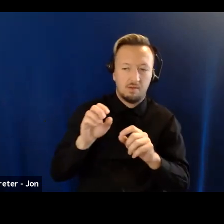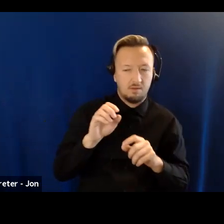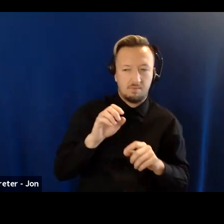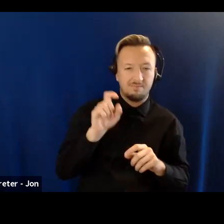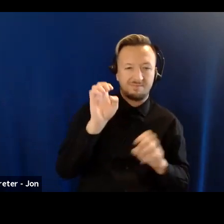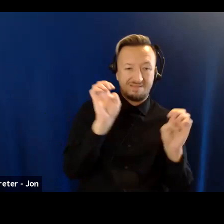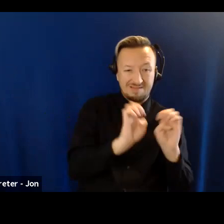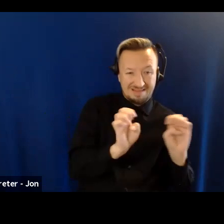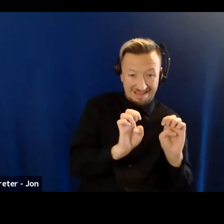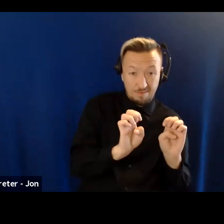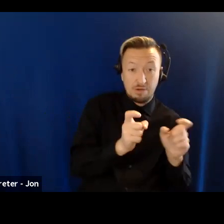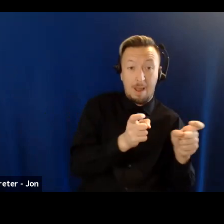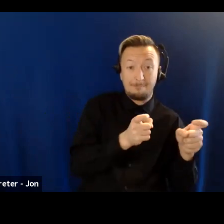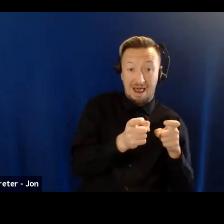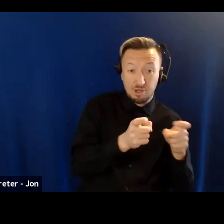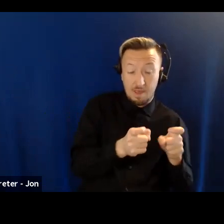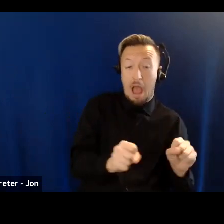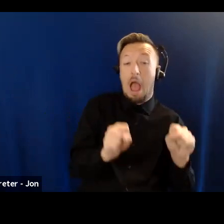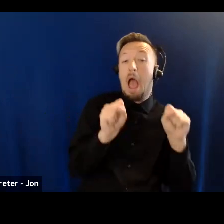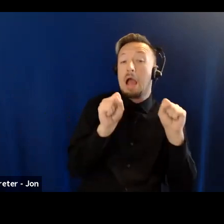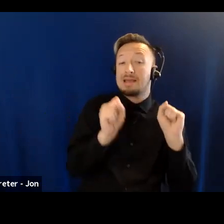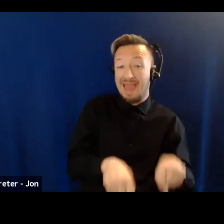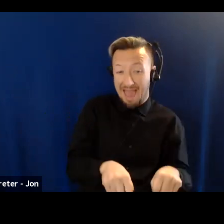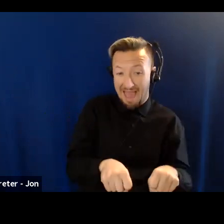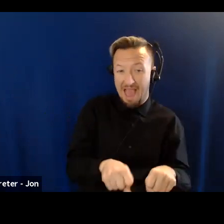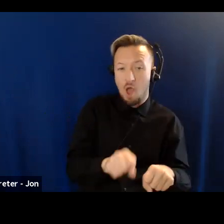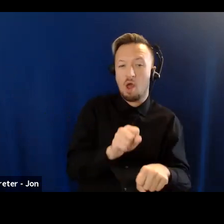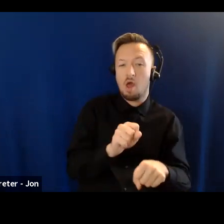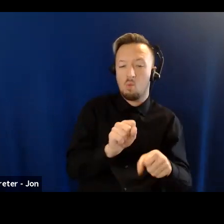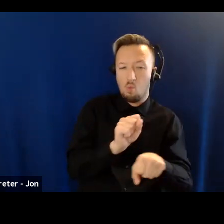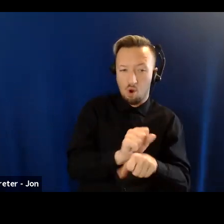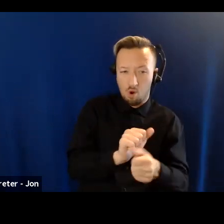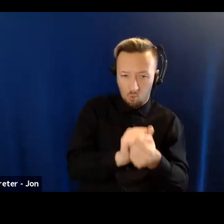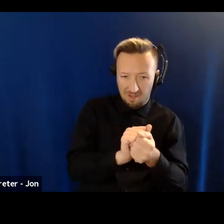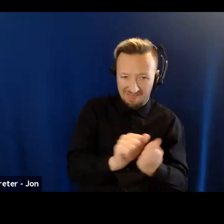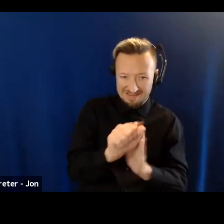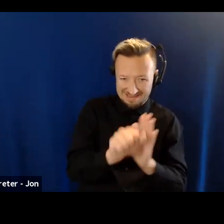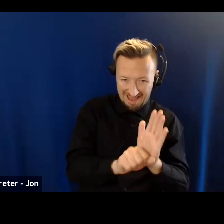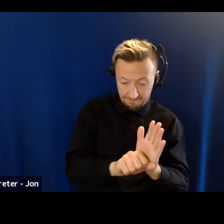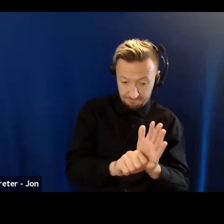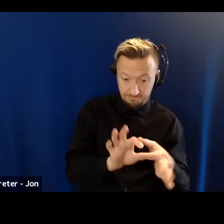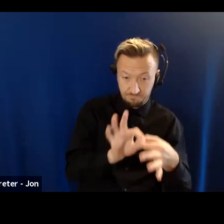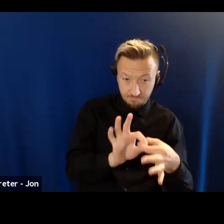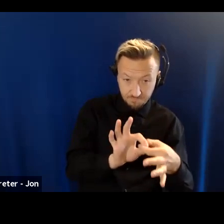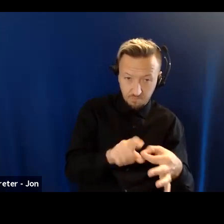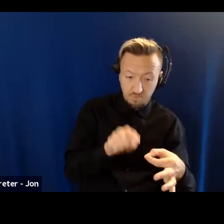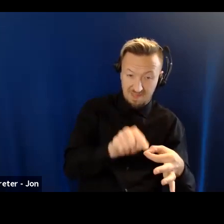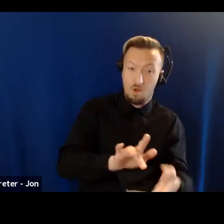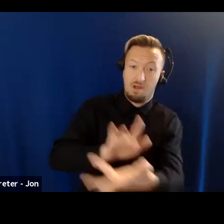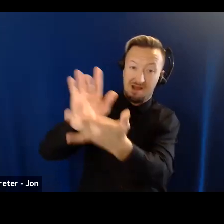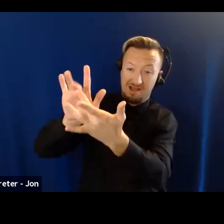management can work with your state to get the funds from the federal government today.